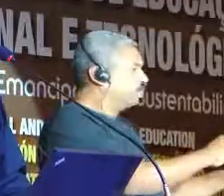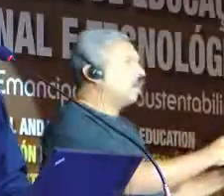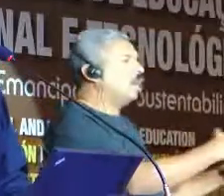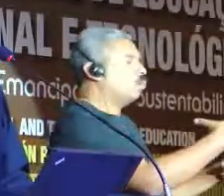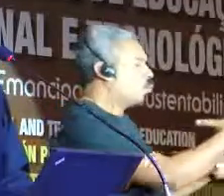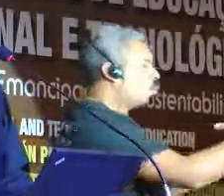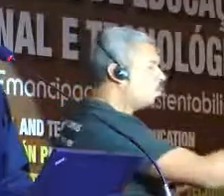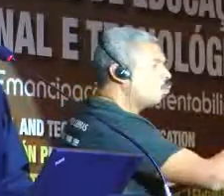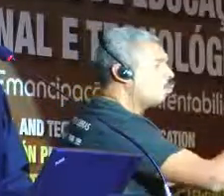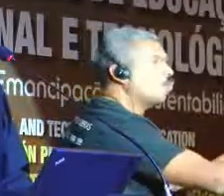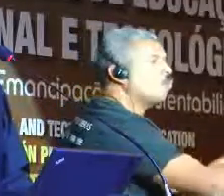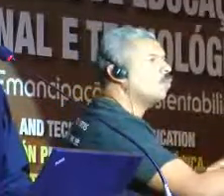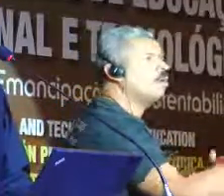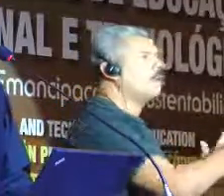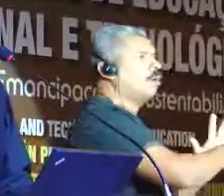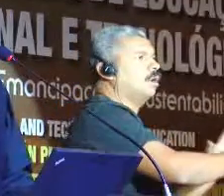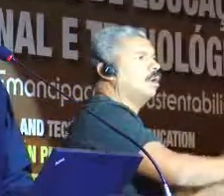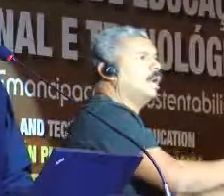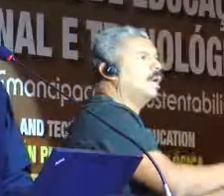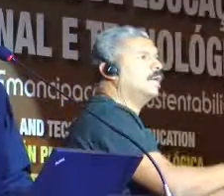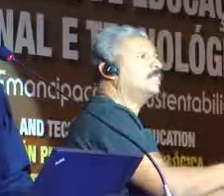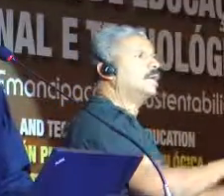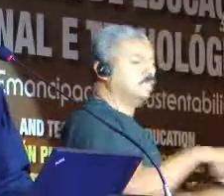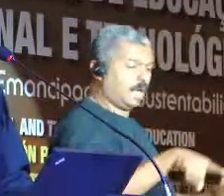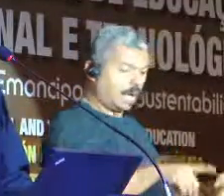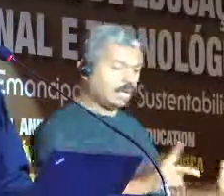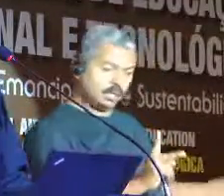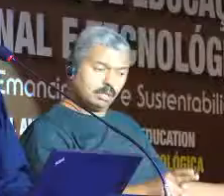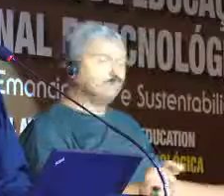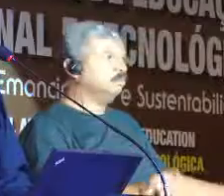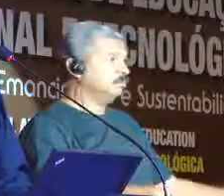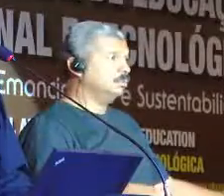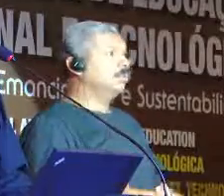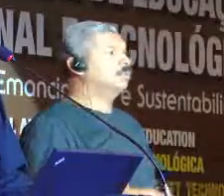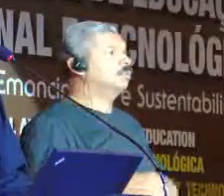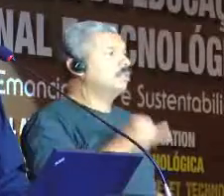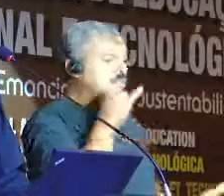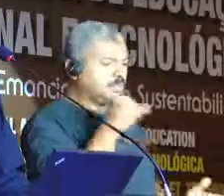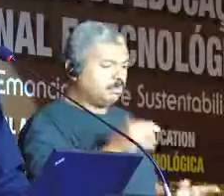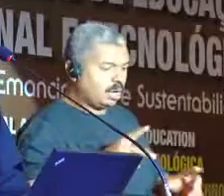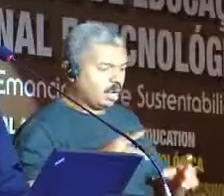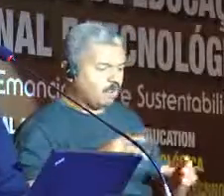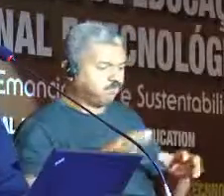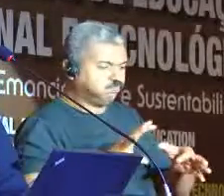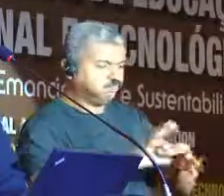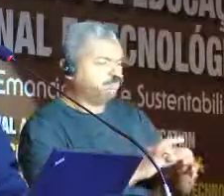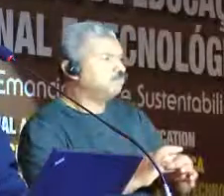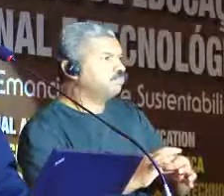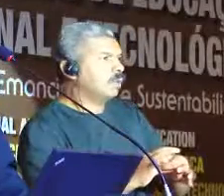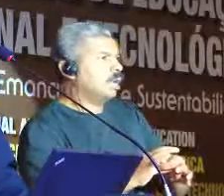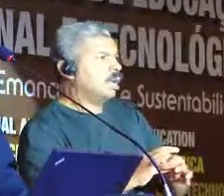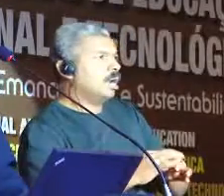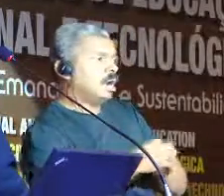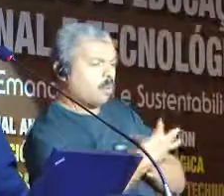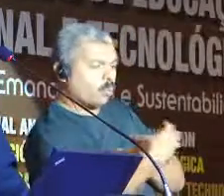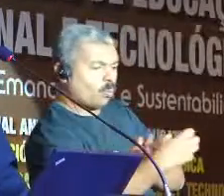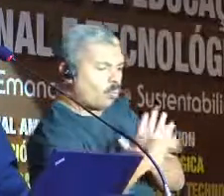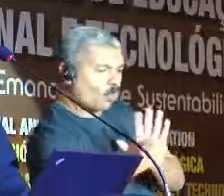Linux, including one by the National Security Administration of the United